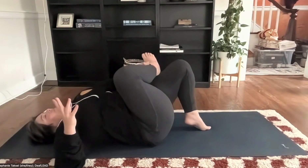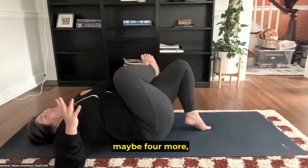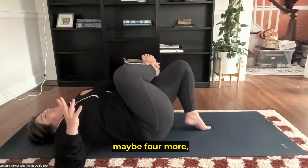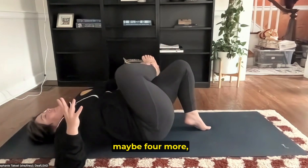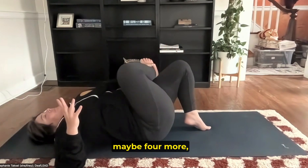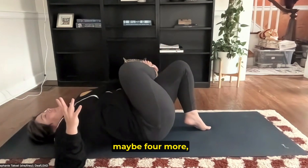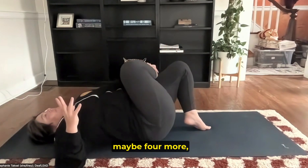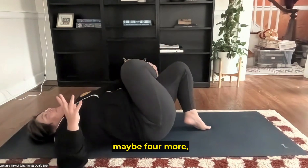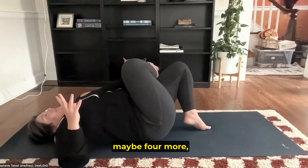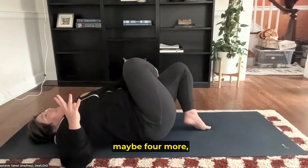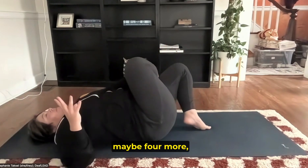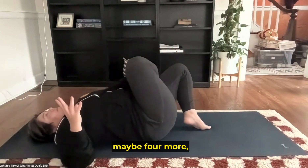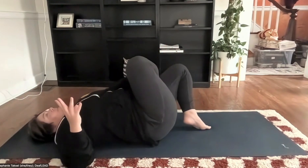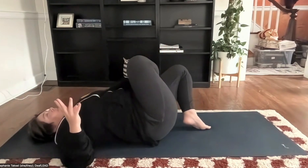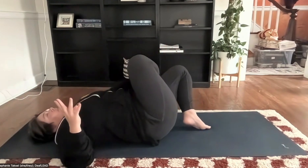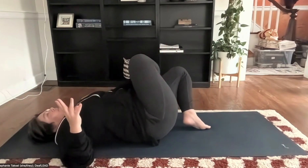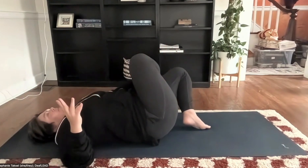Maybe 4 more.